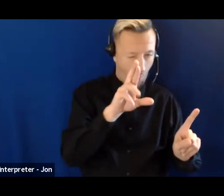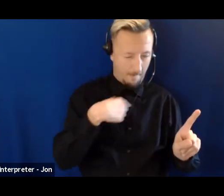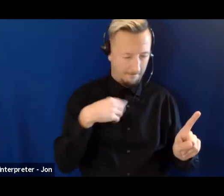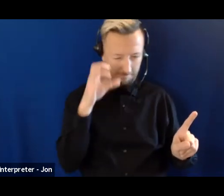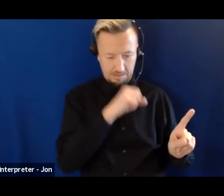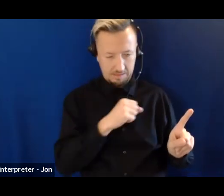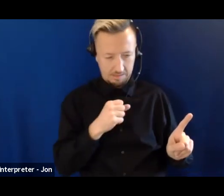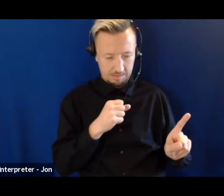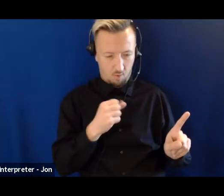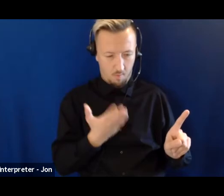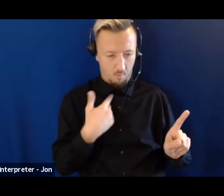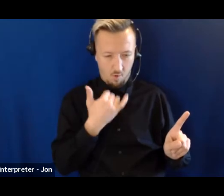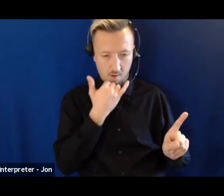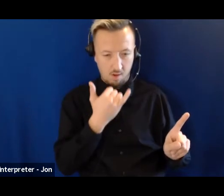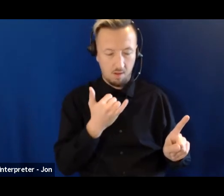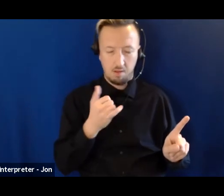SILs.